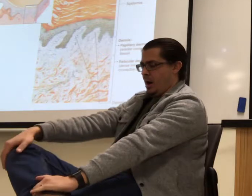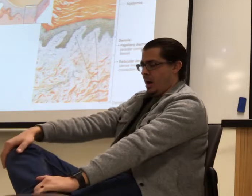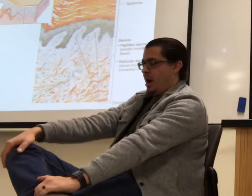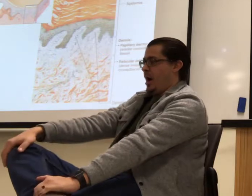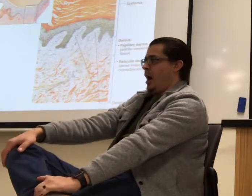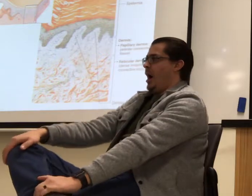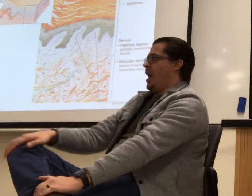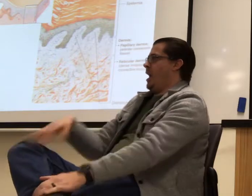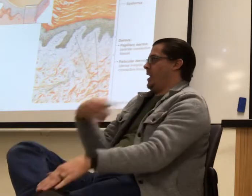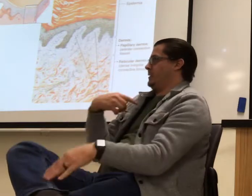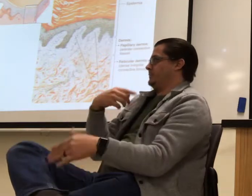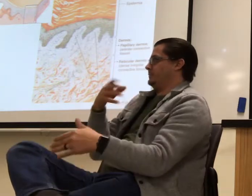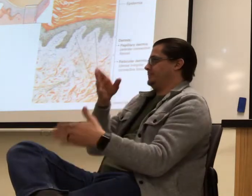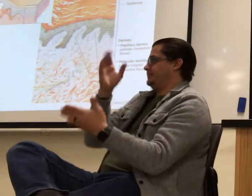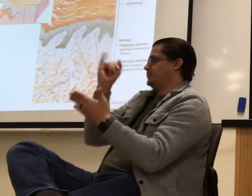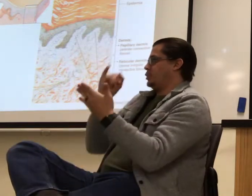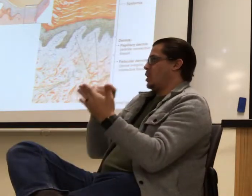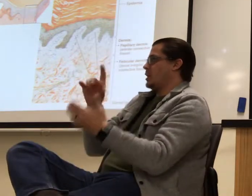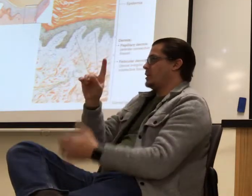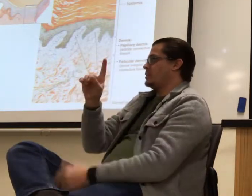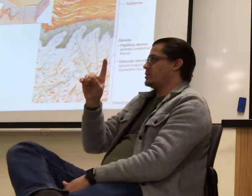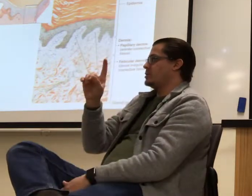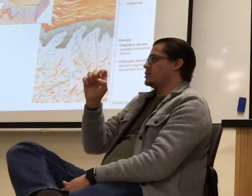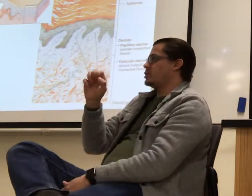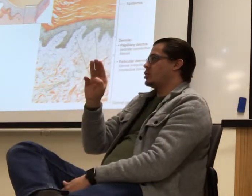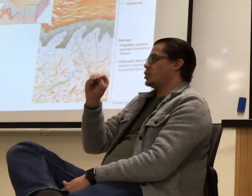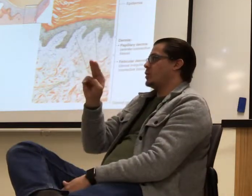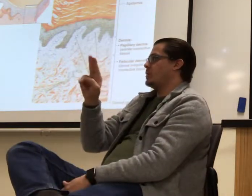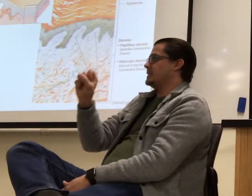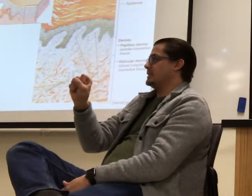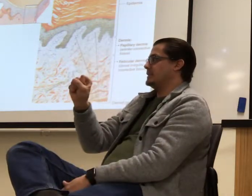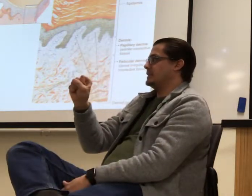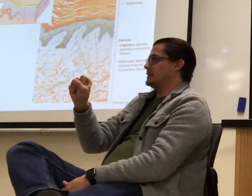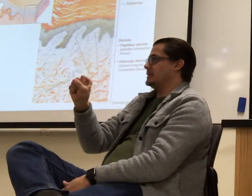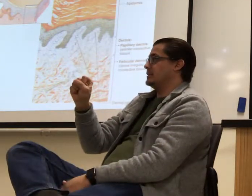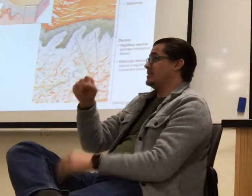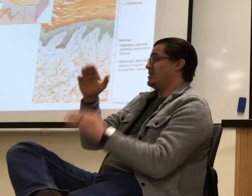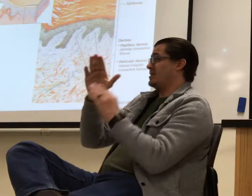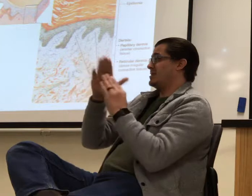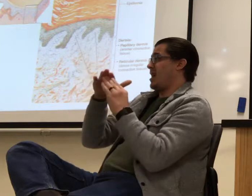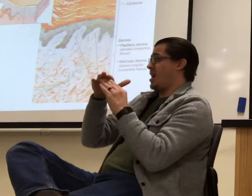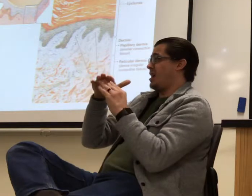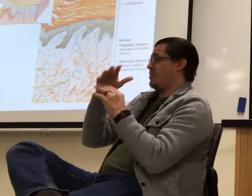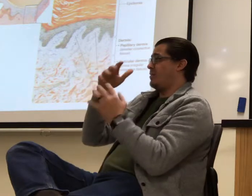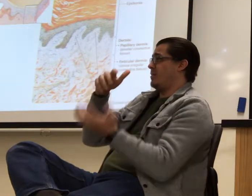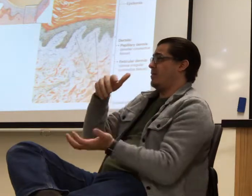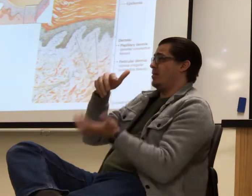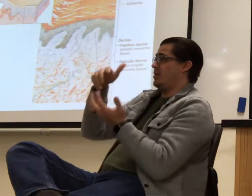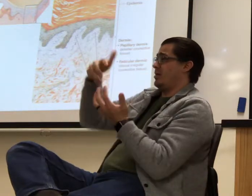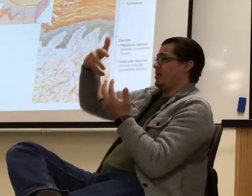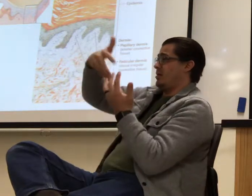Just drawing the dermis. Remember the top part, or the dermal papillae,